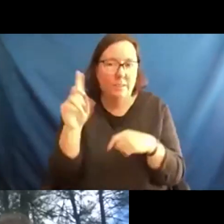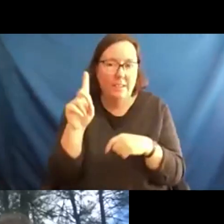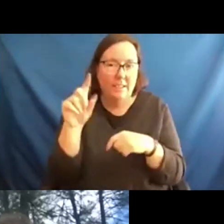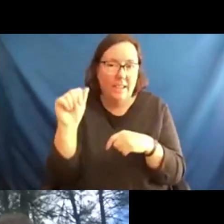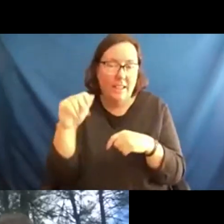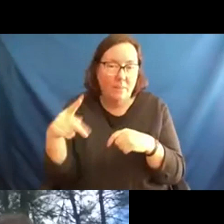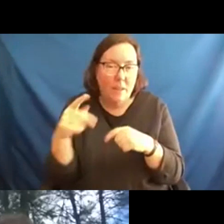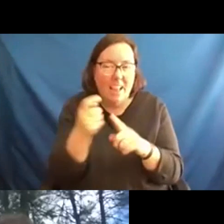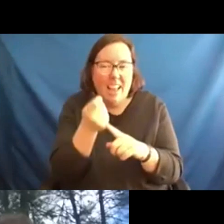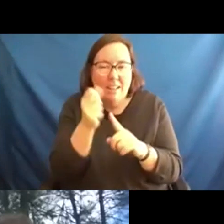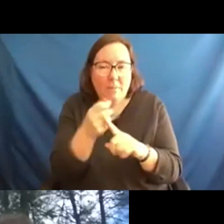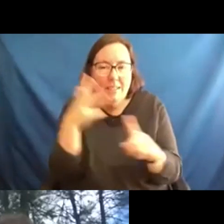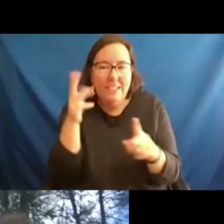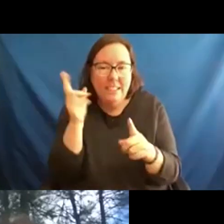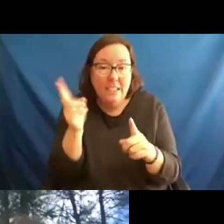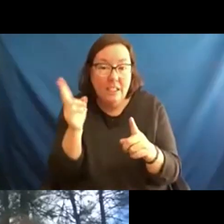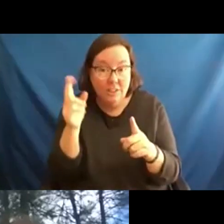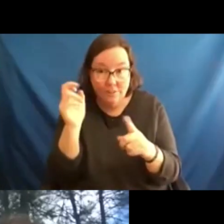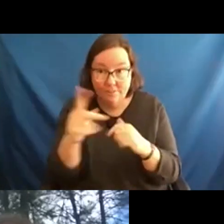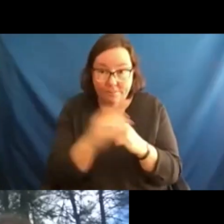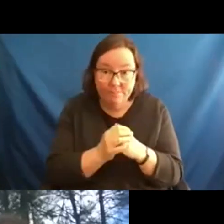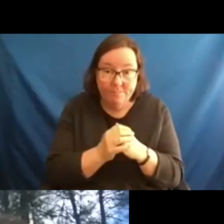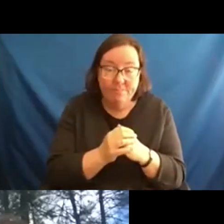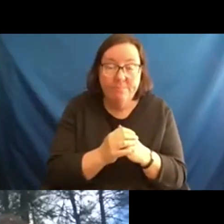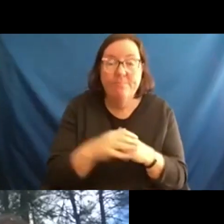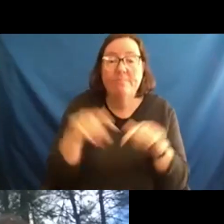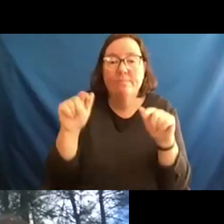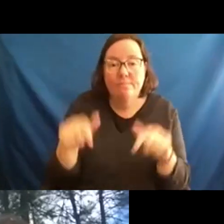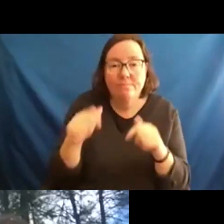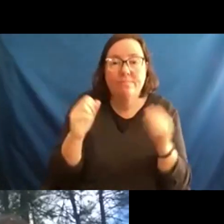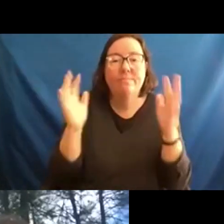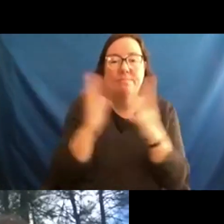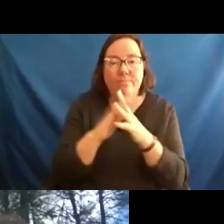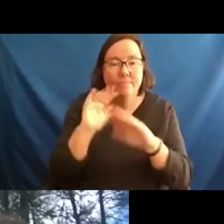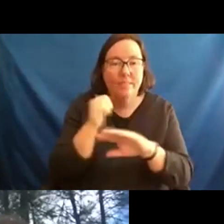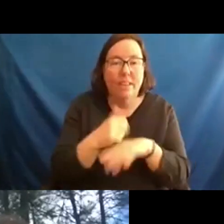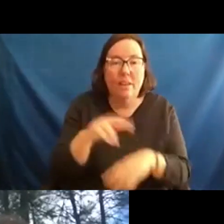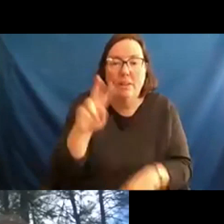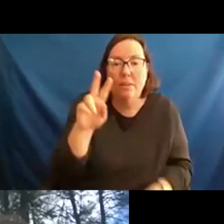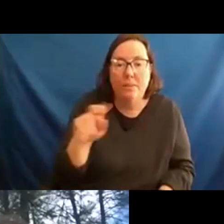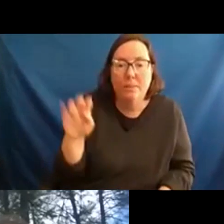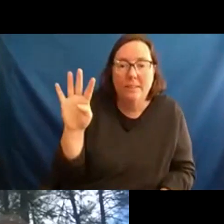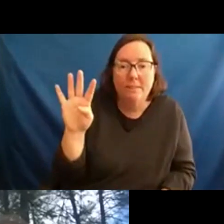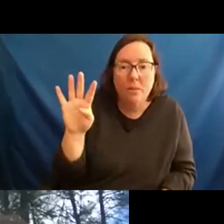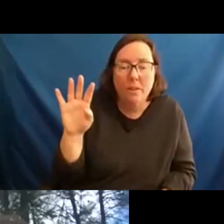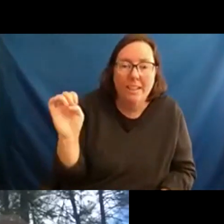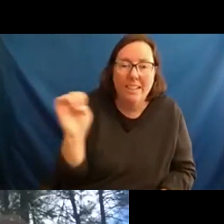you a little bit of history about it. It was founded in 2004 in East